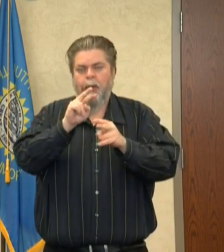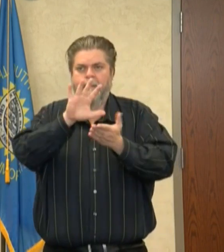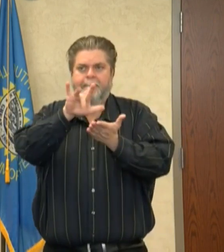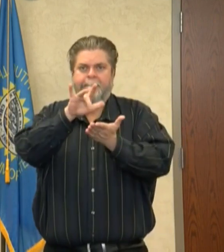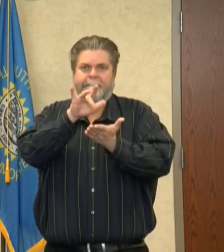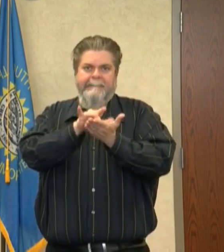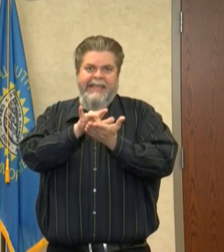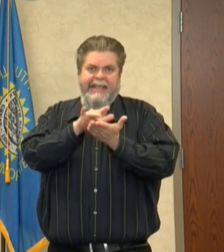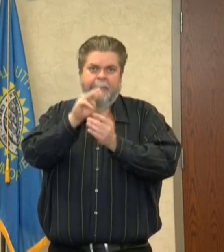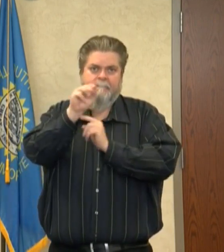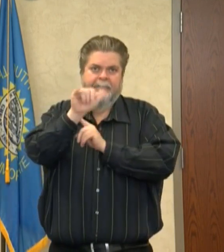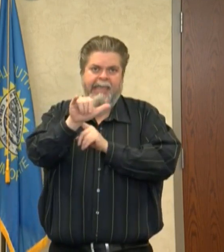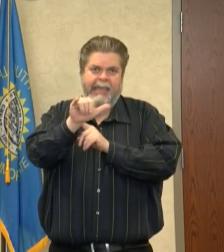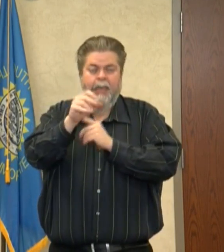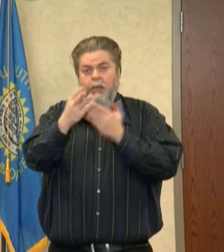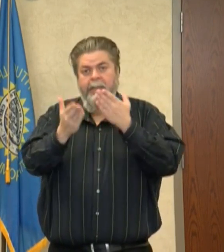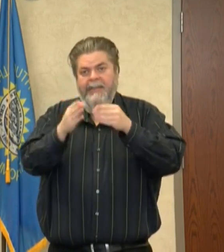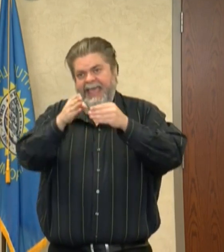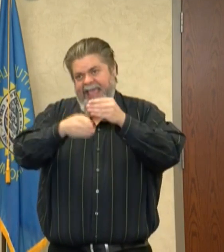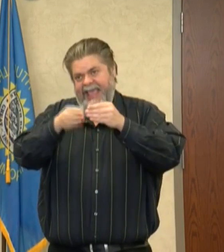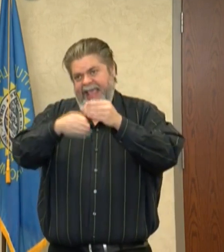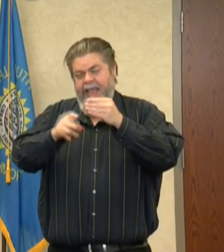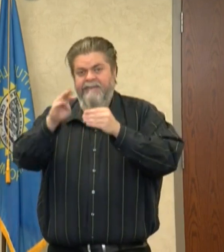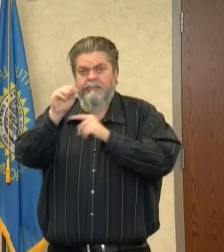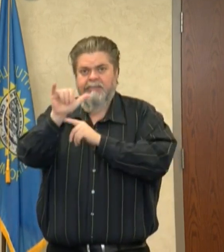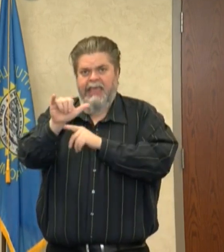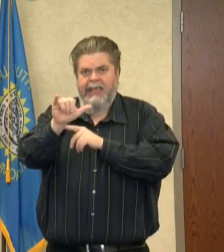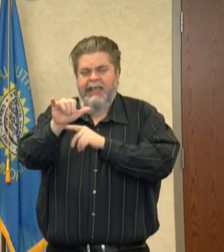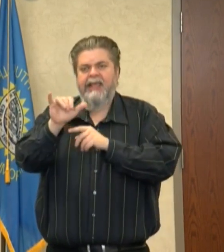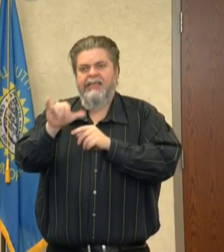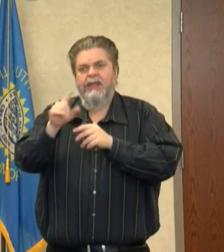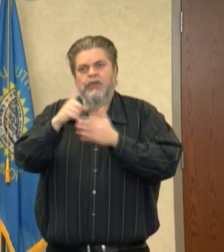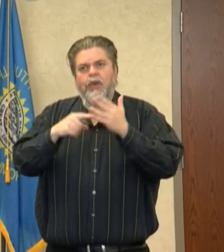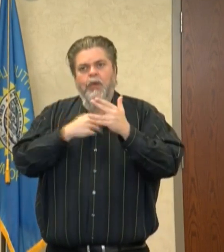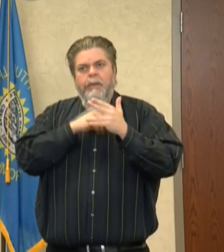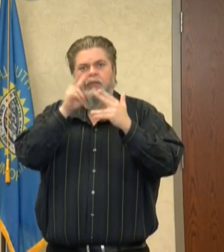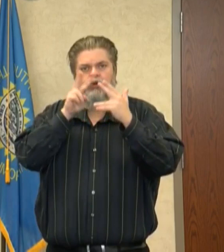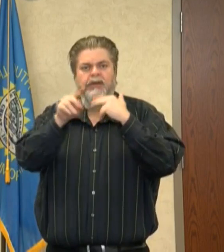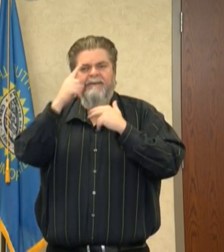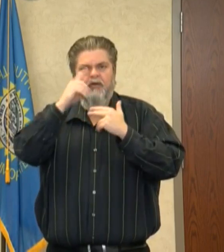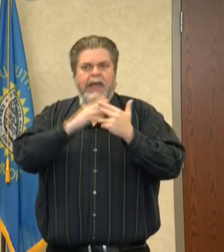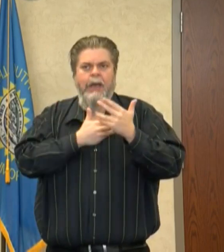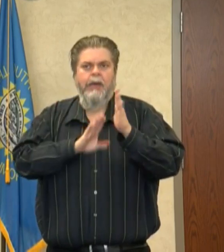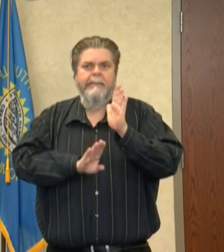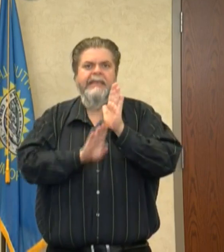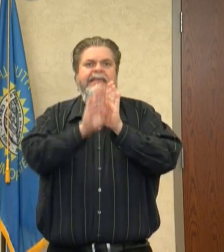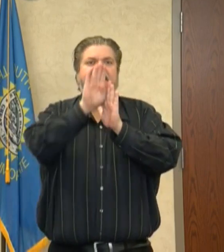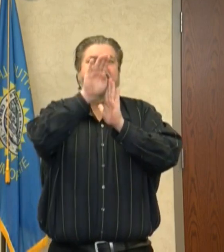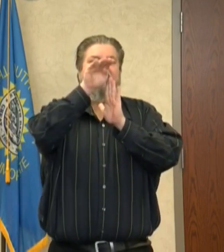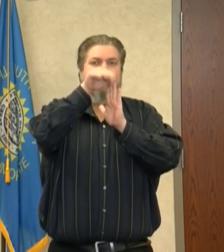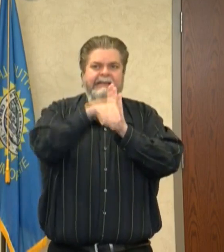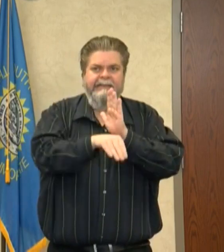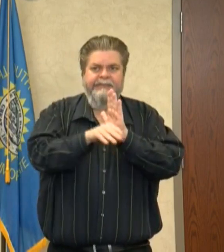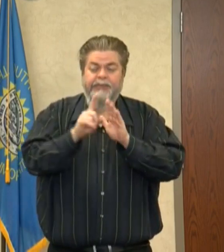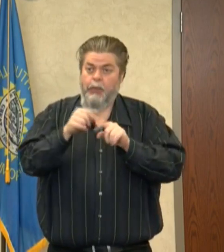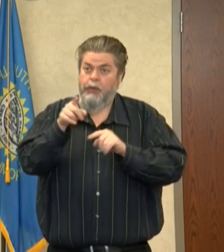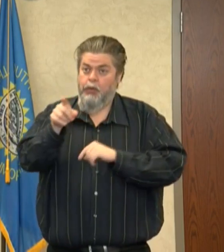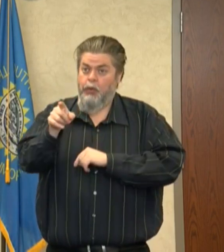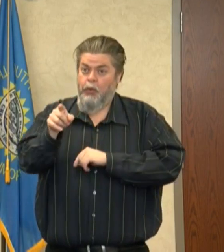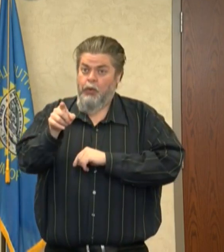end May peak. And I want to talk about that here this morning because I think there's a perception that when you say,